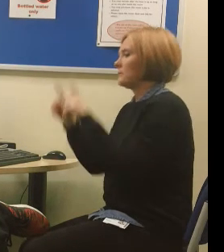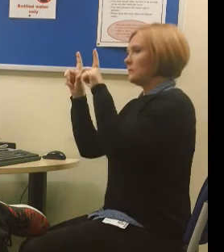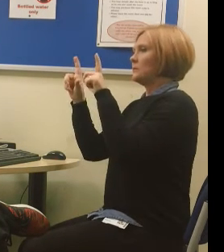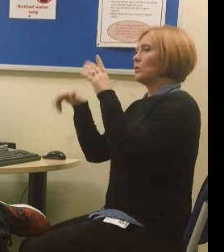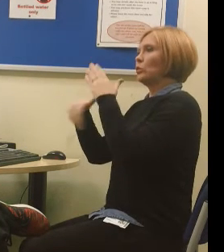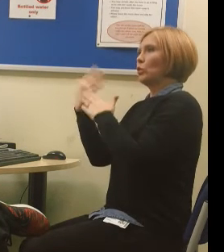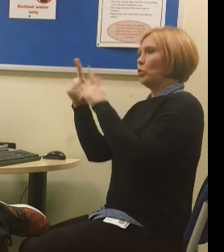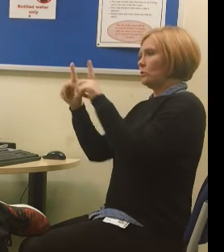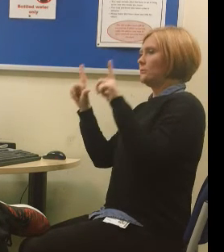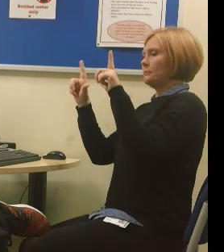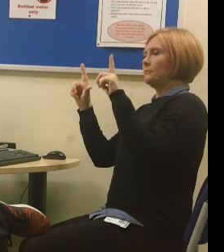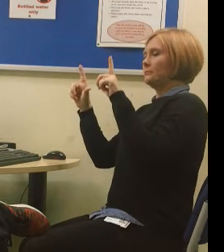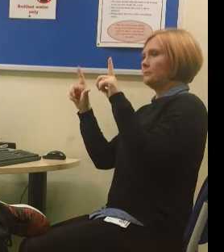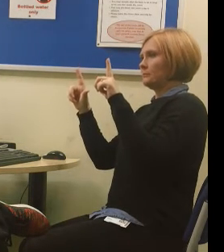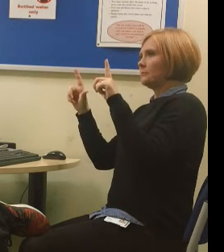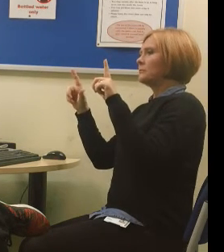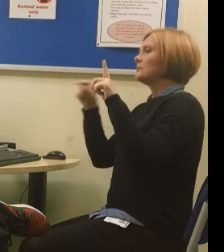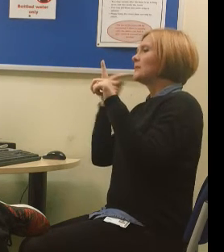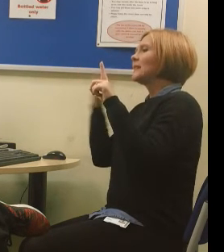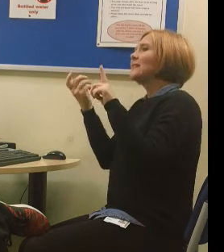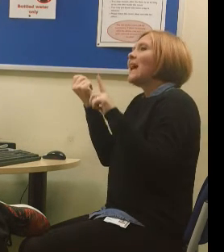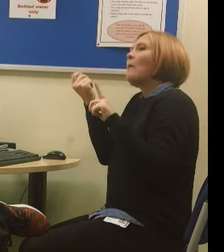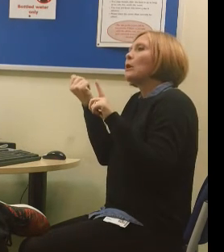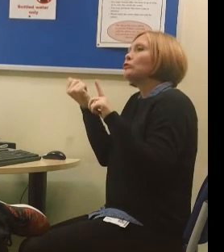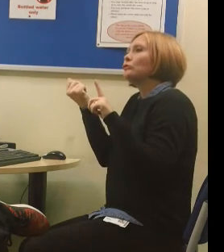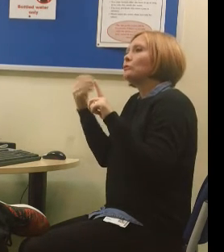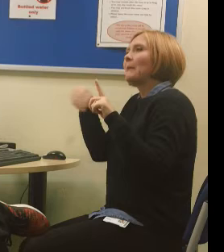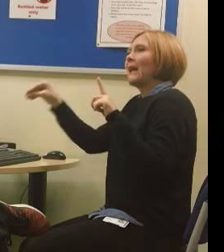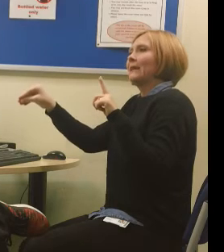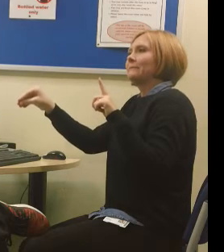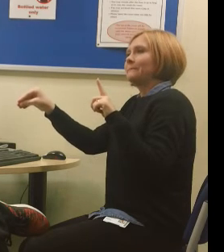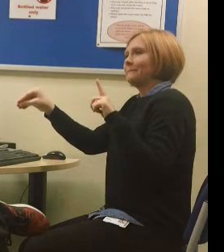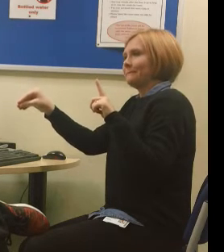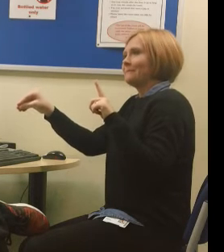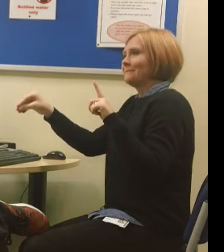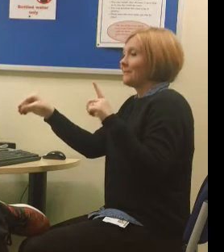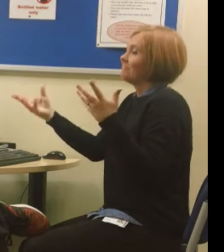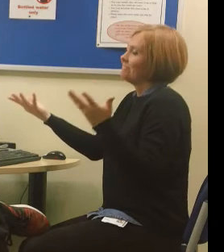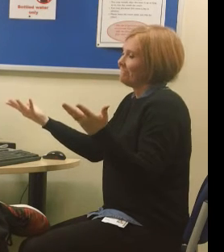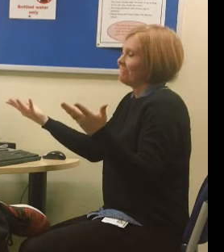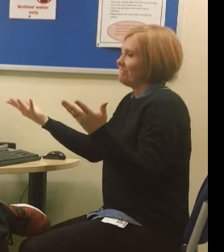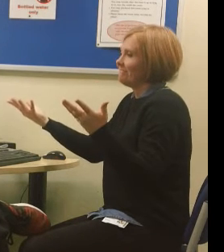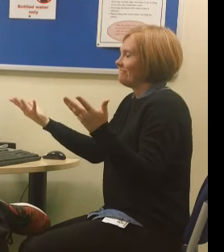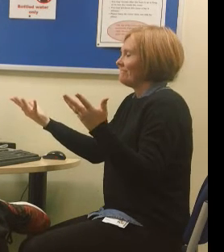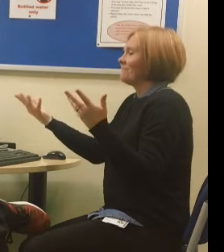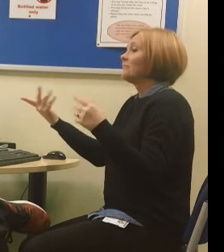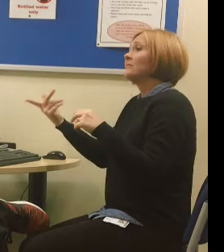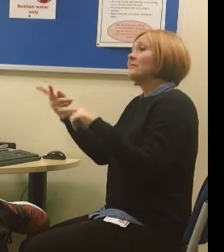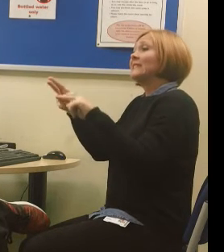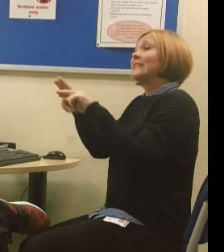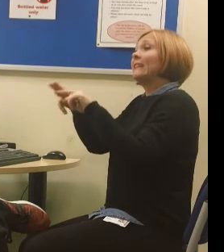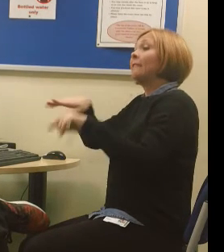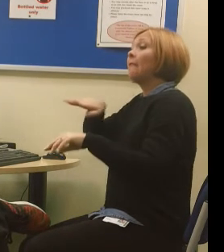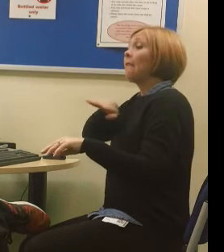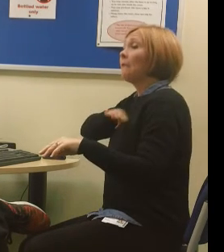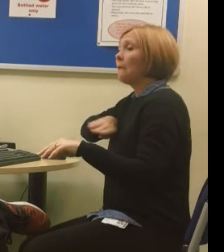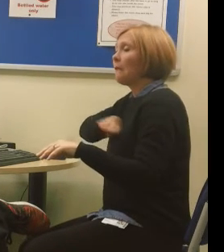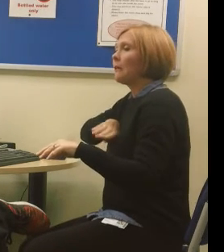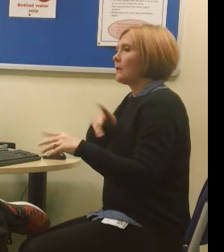a print job notification box telling you how much the print job's going to cost. If you're happy with that, click Print, and your job's